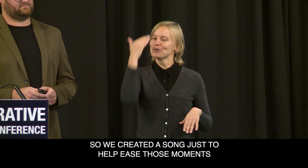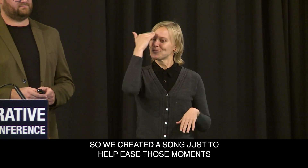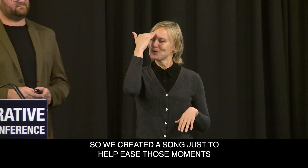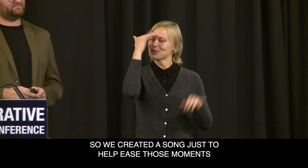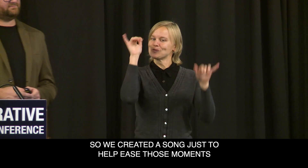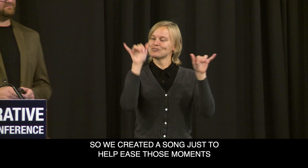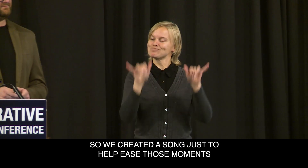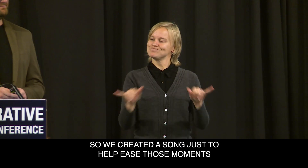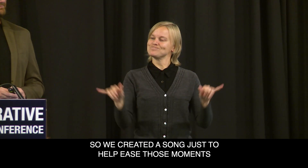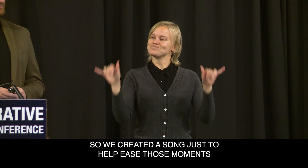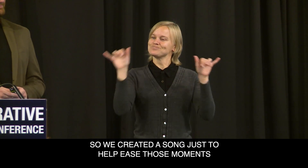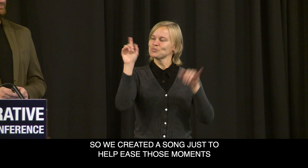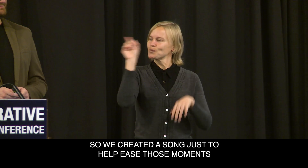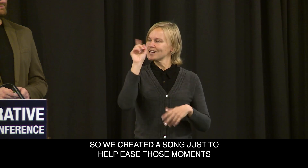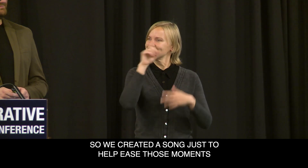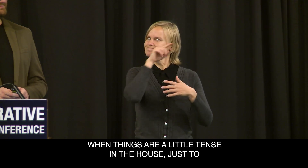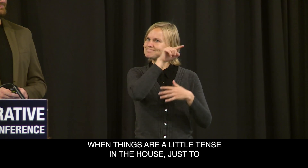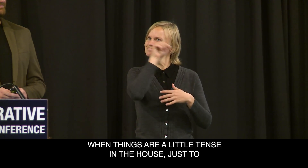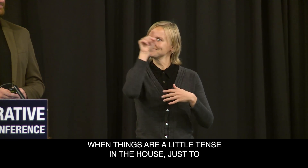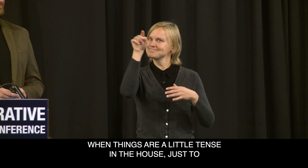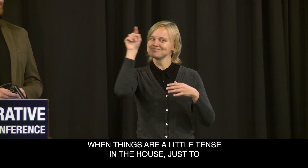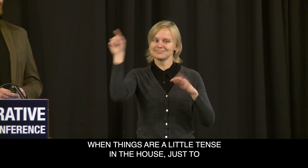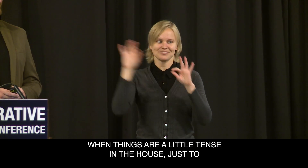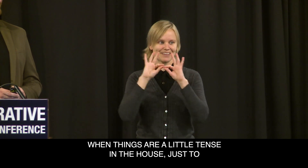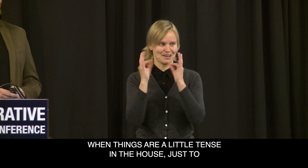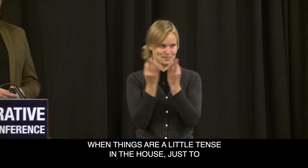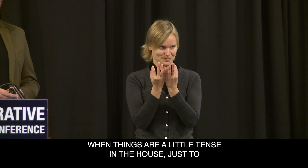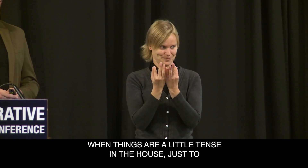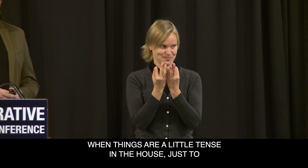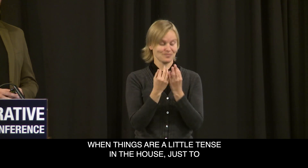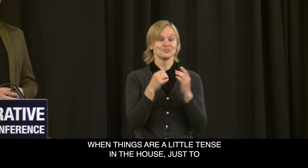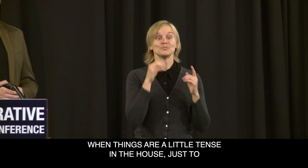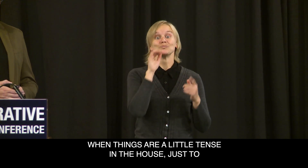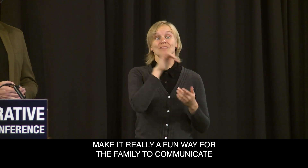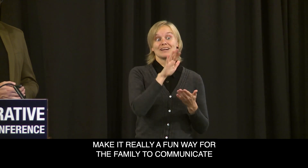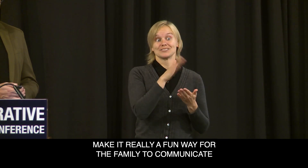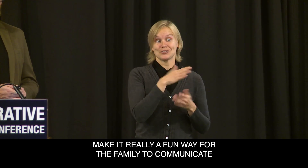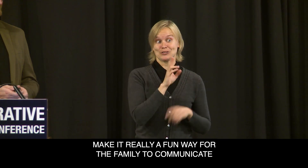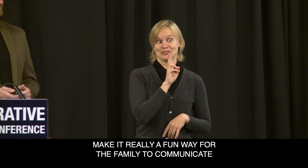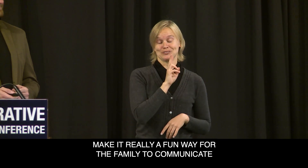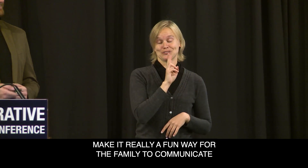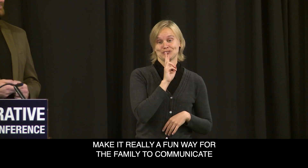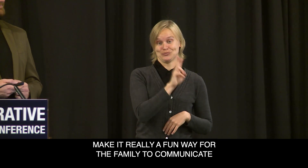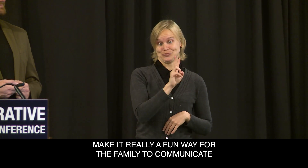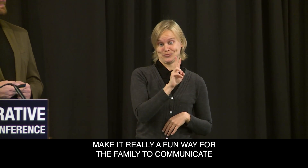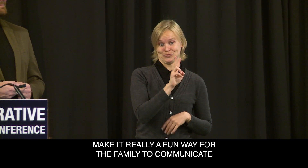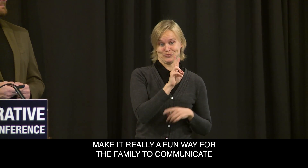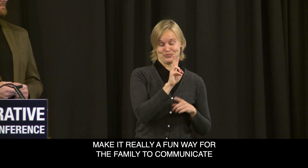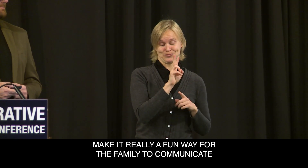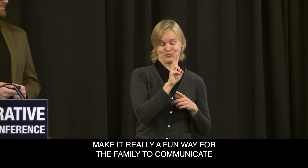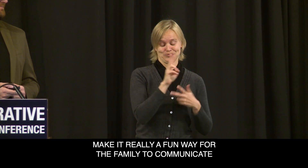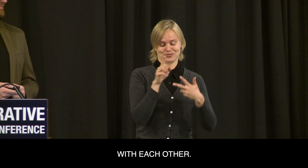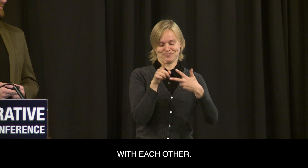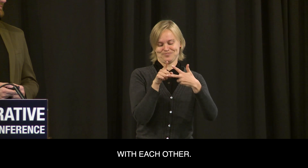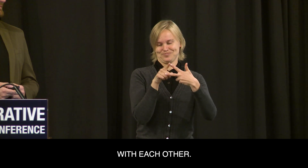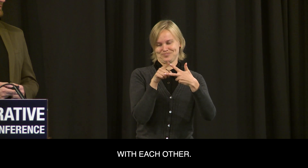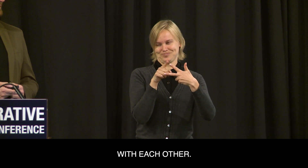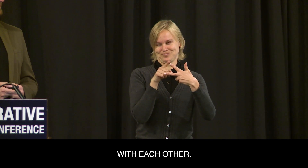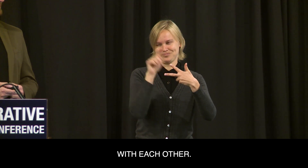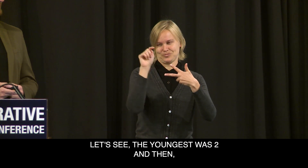to help ease those moments when things are a little tense in the house, just to make it really a fun way for the family to communicate with each other. Let's